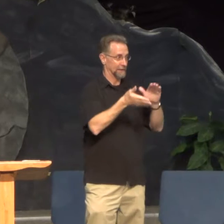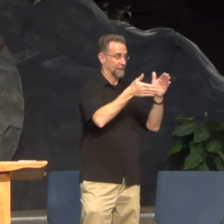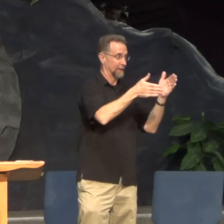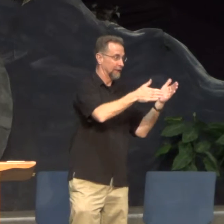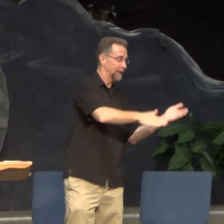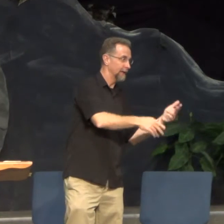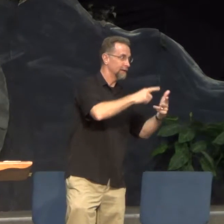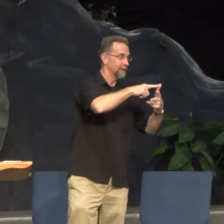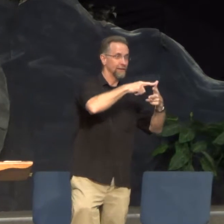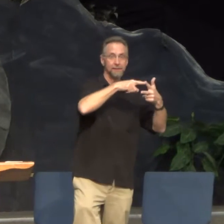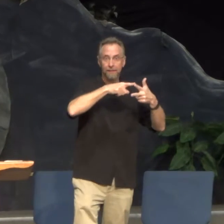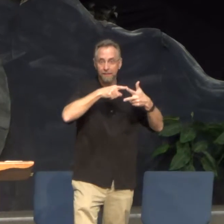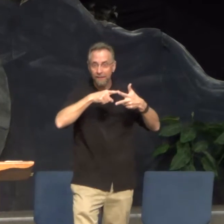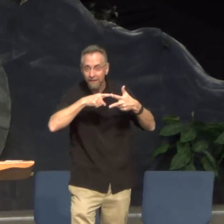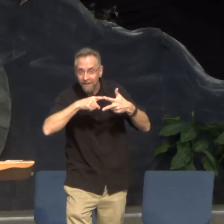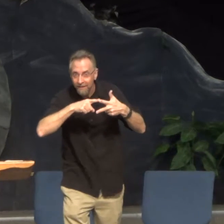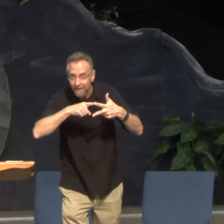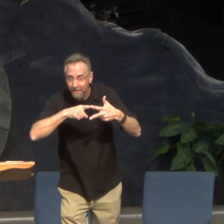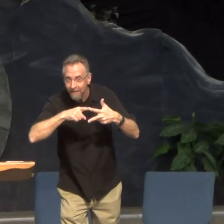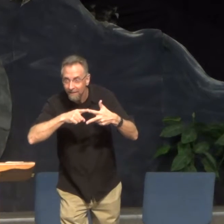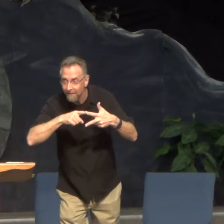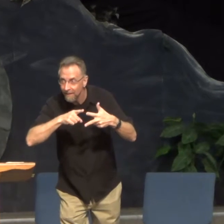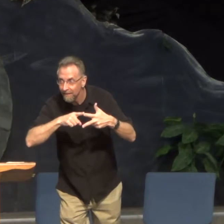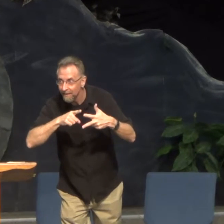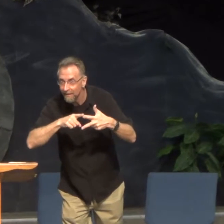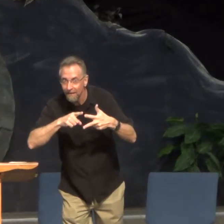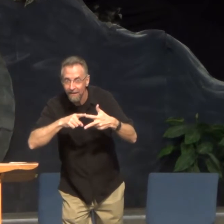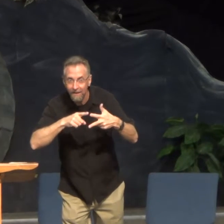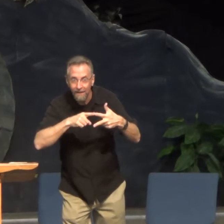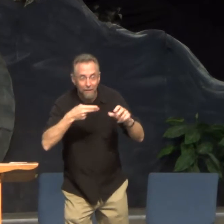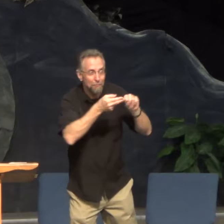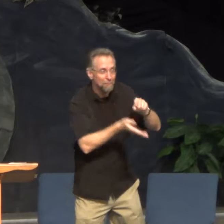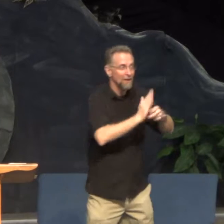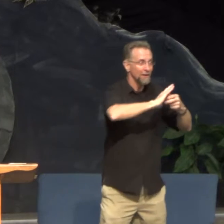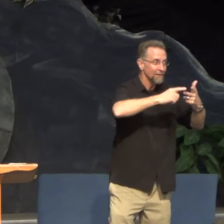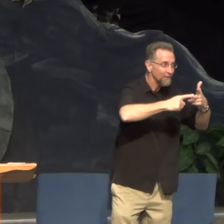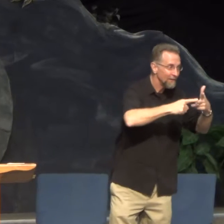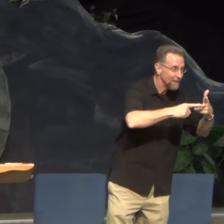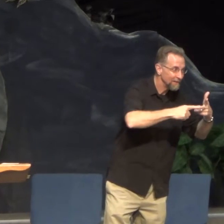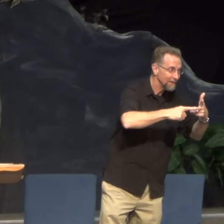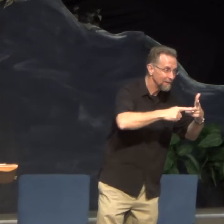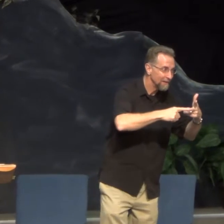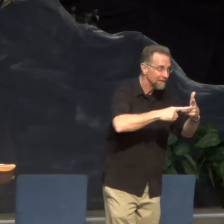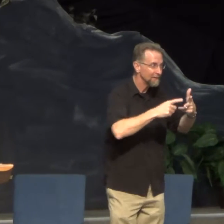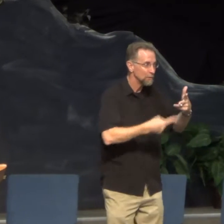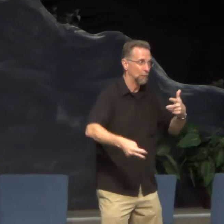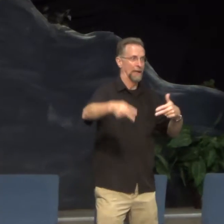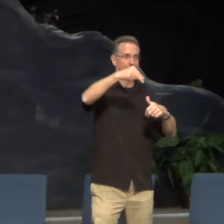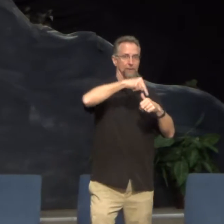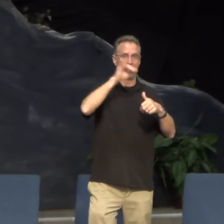only through Jesus and his death? his burial, and